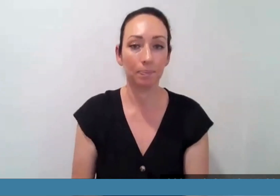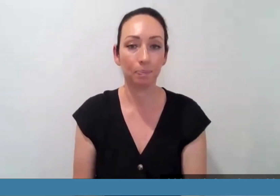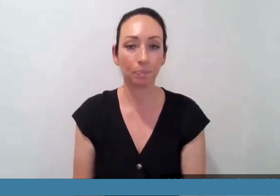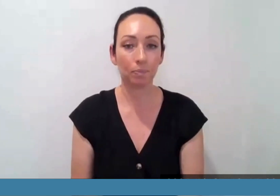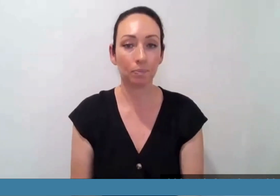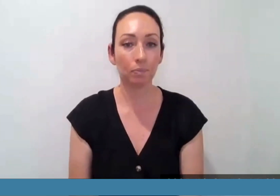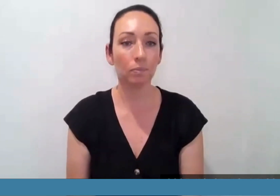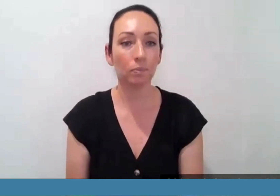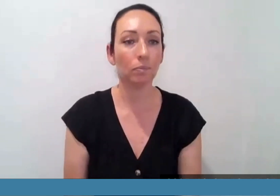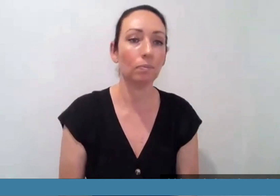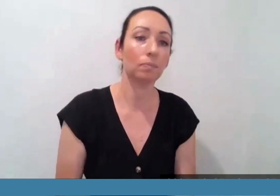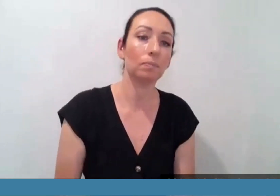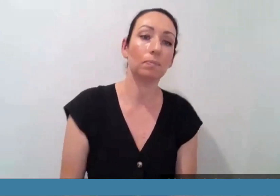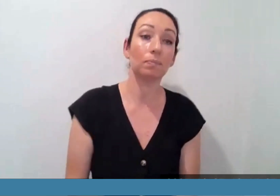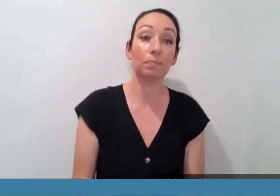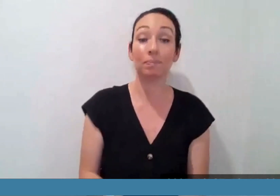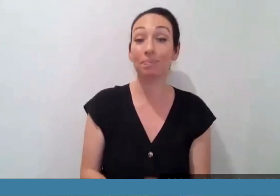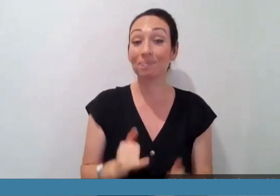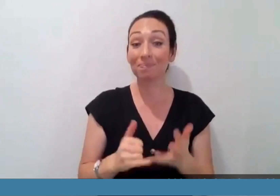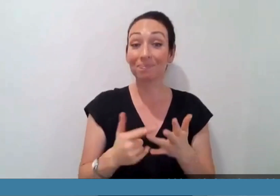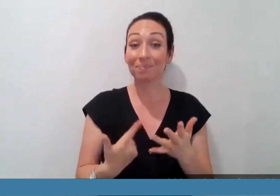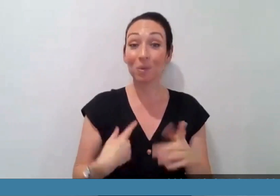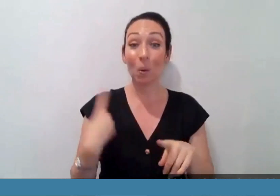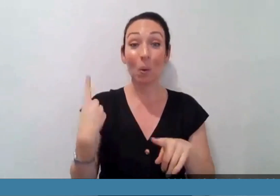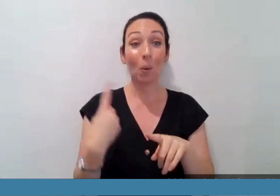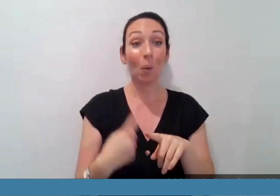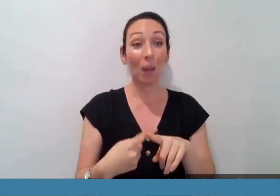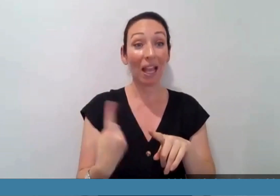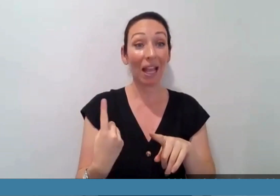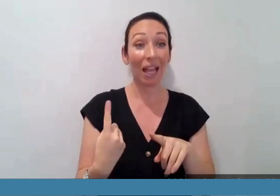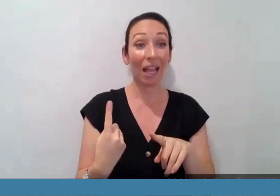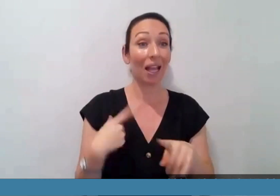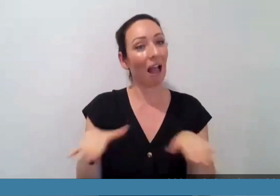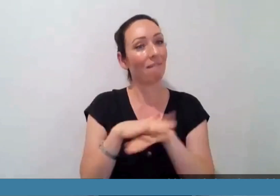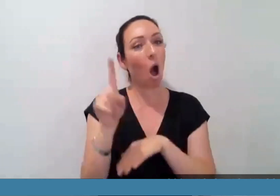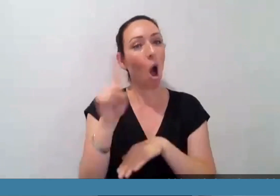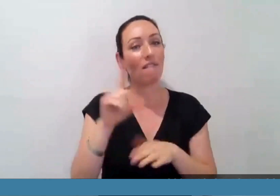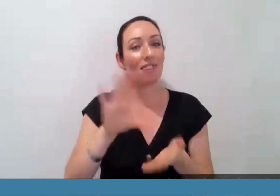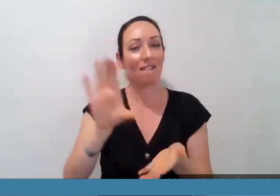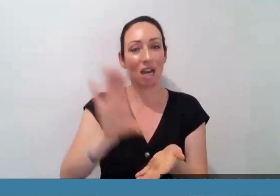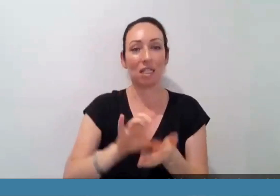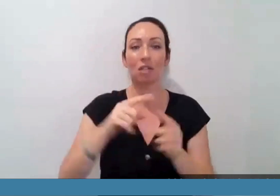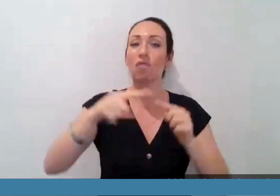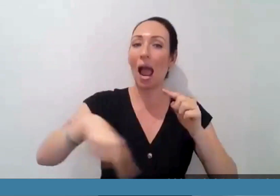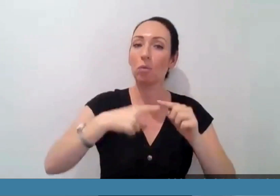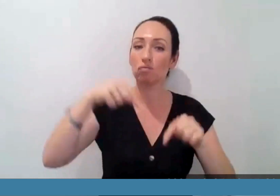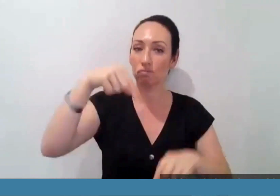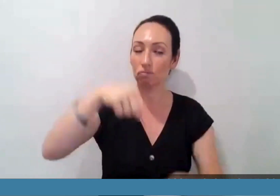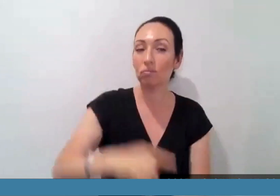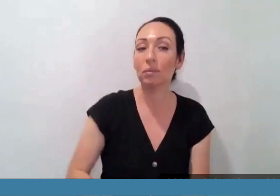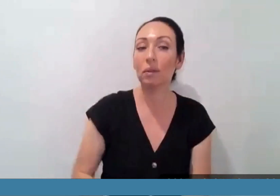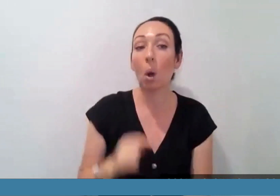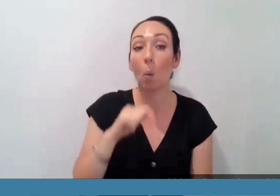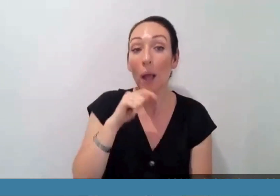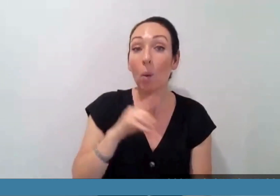So let's take a quick look at what this funding round is all about. We're funding 3 disability-led